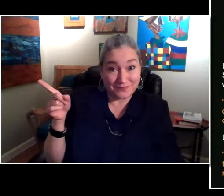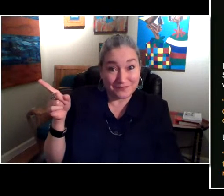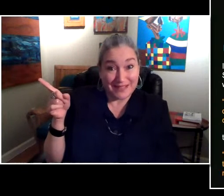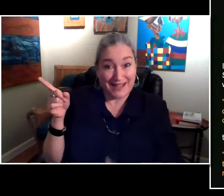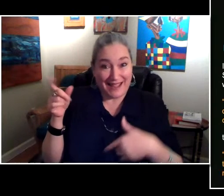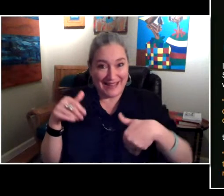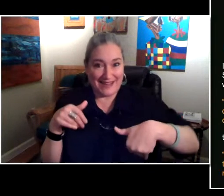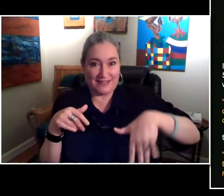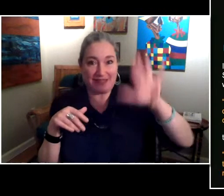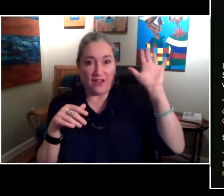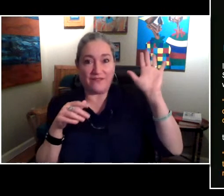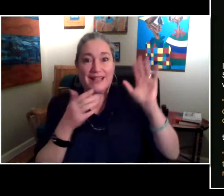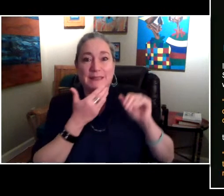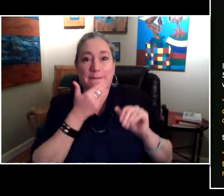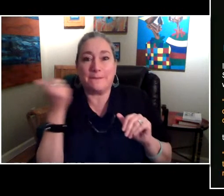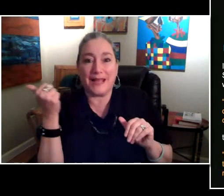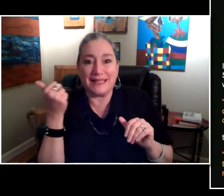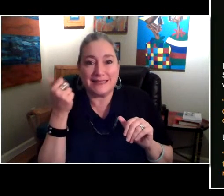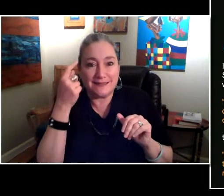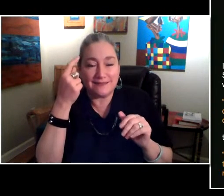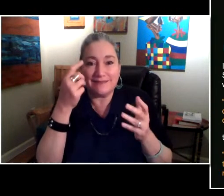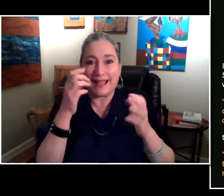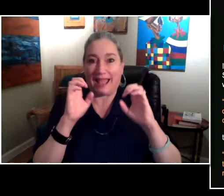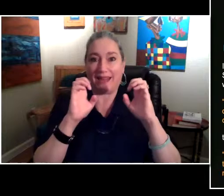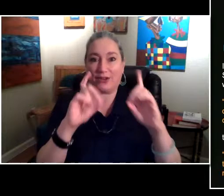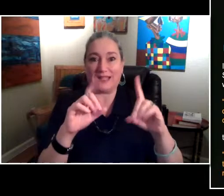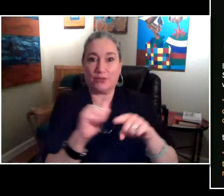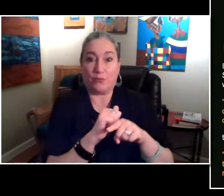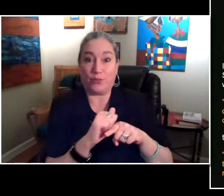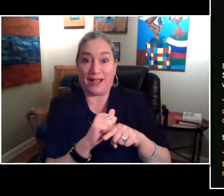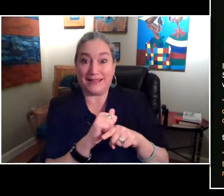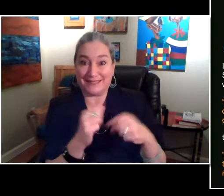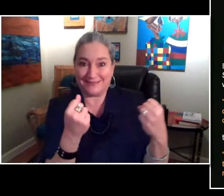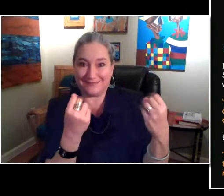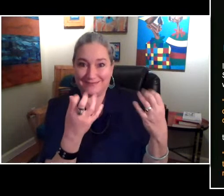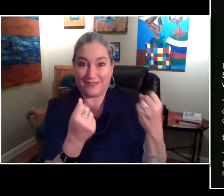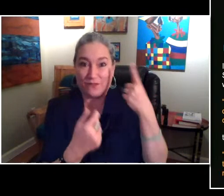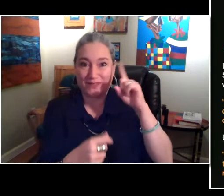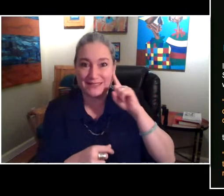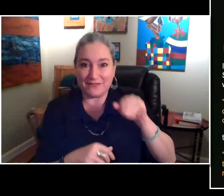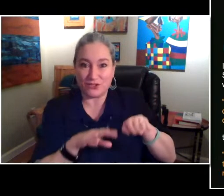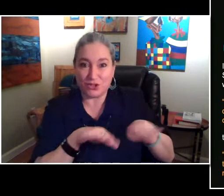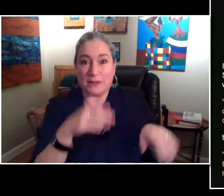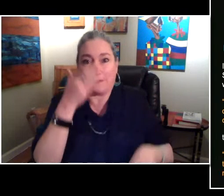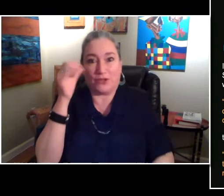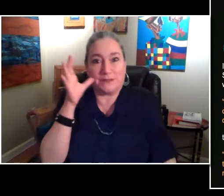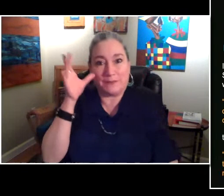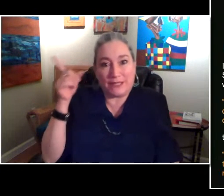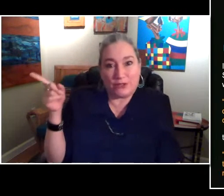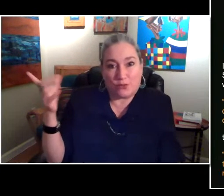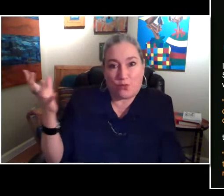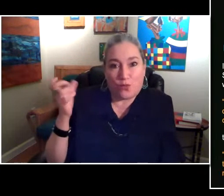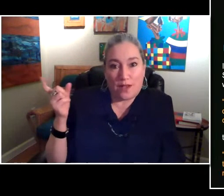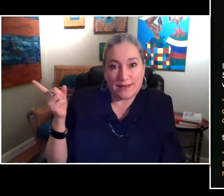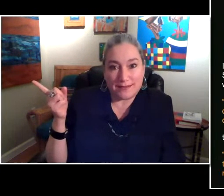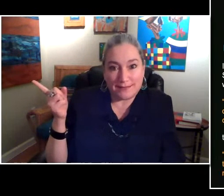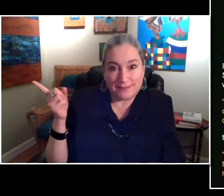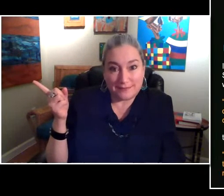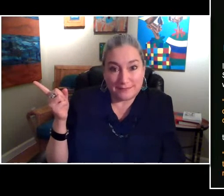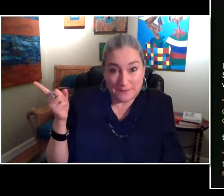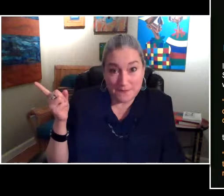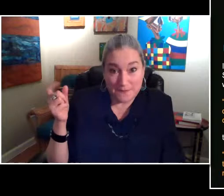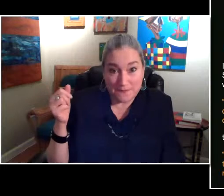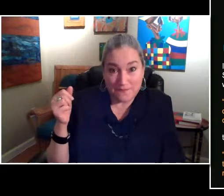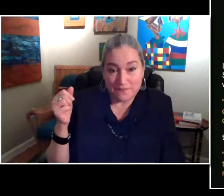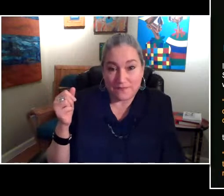But the principal was indicating that he was bound by the parental expectations